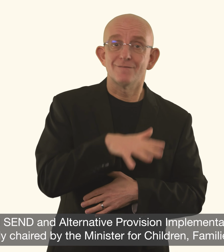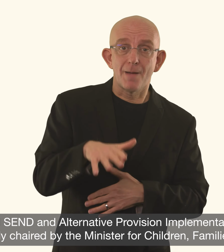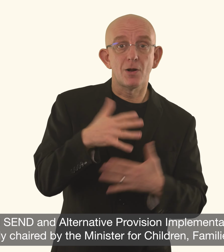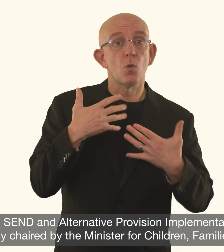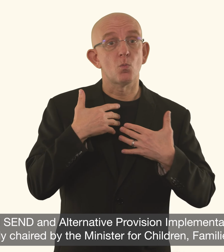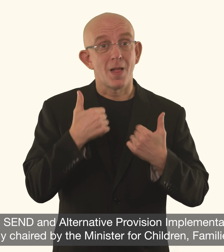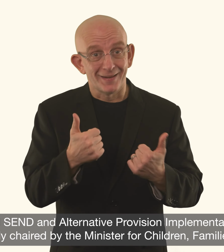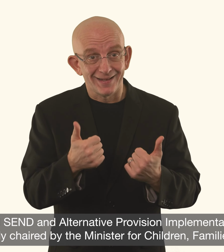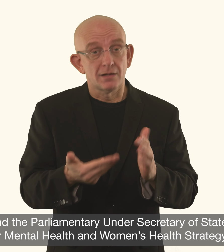6.